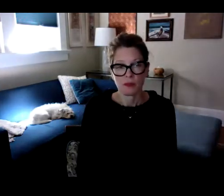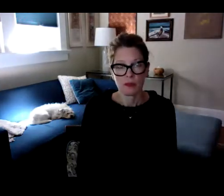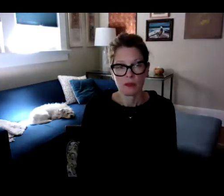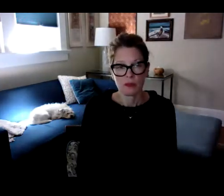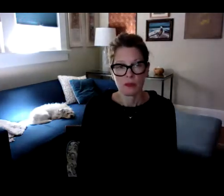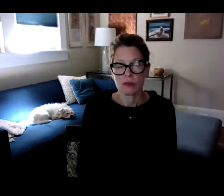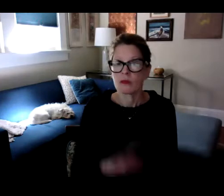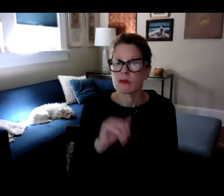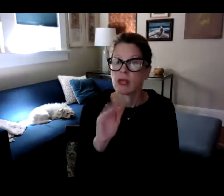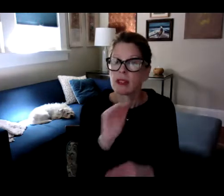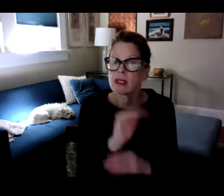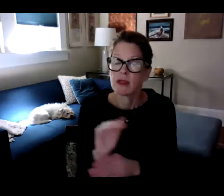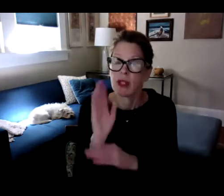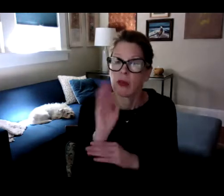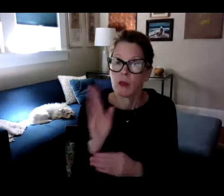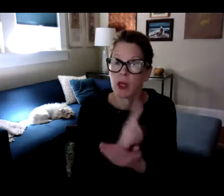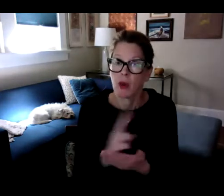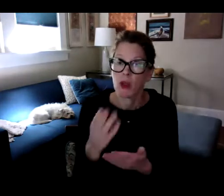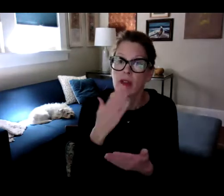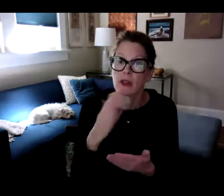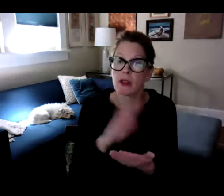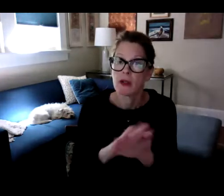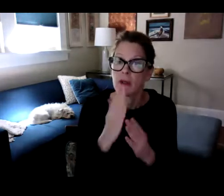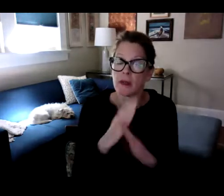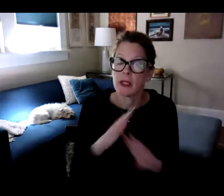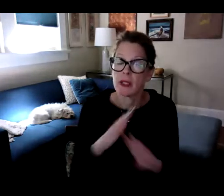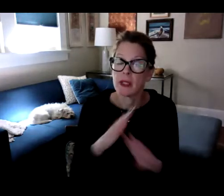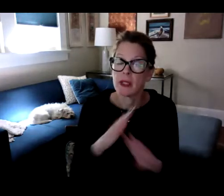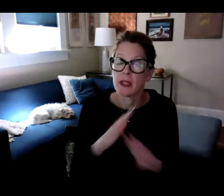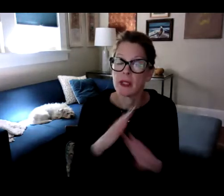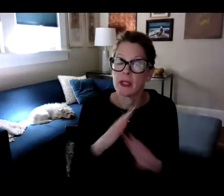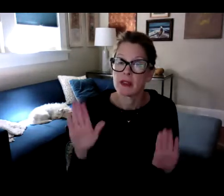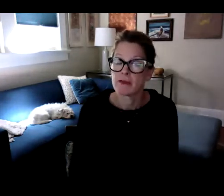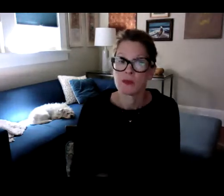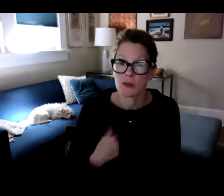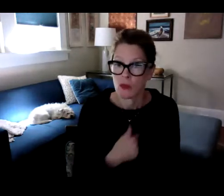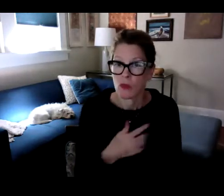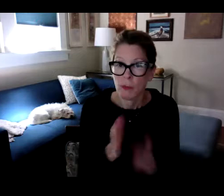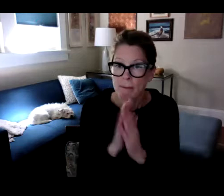That this evening may be holy, good, and peaceful, we entreat you, O Lord.